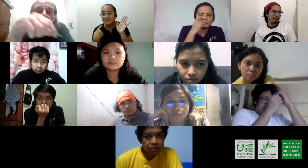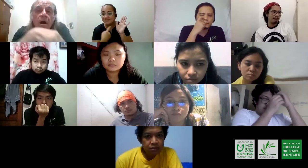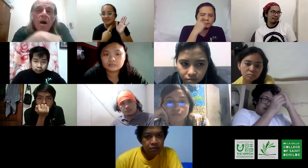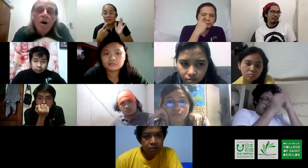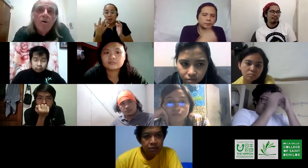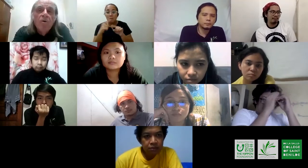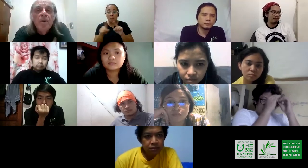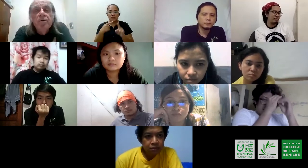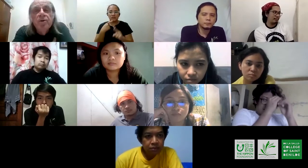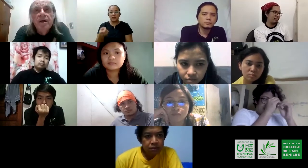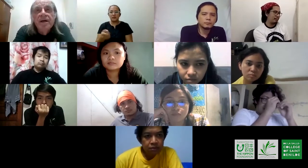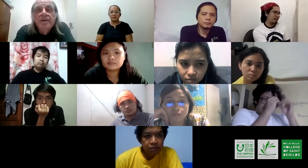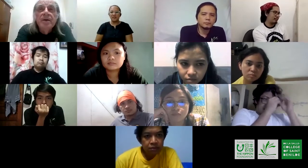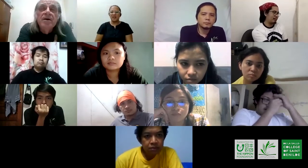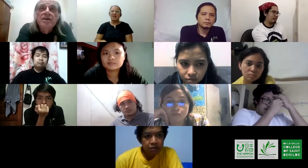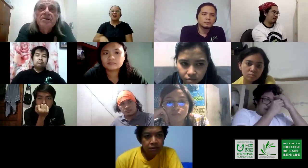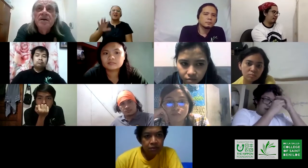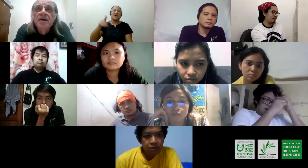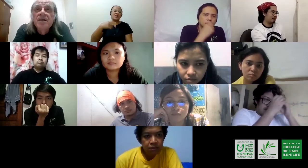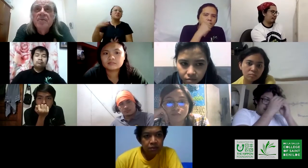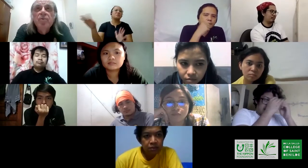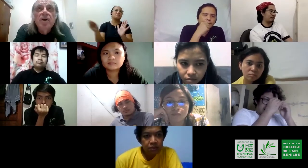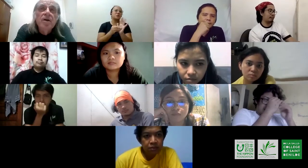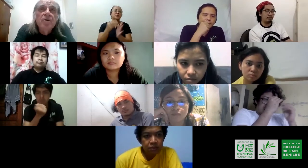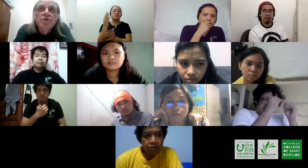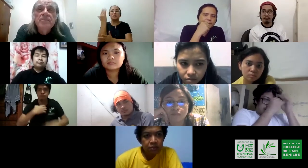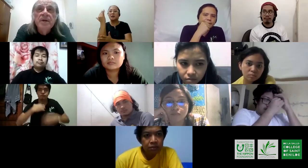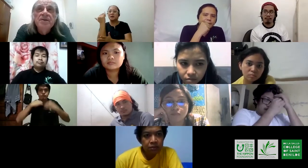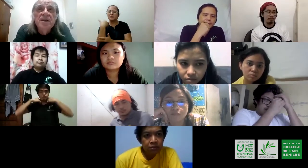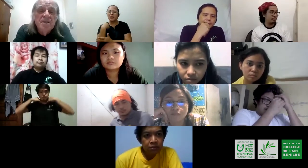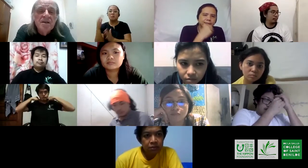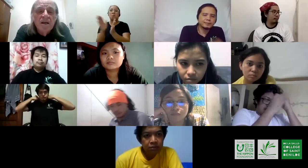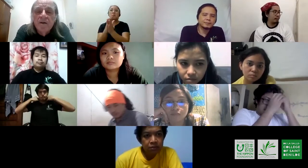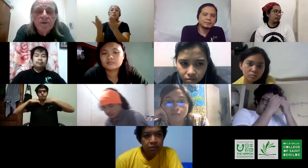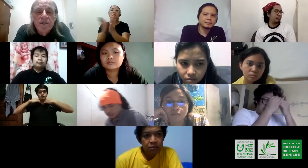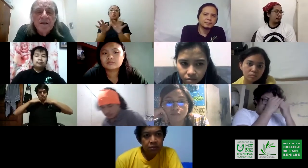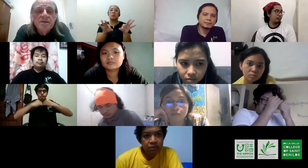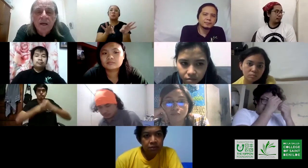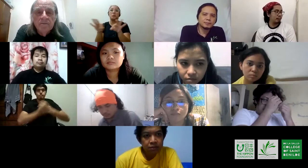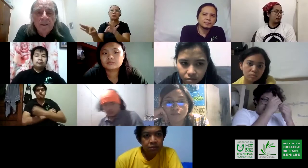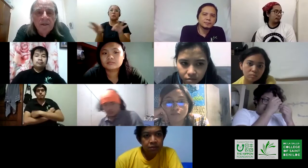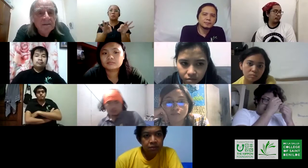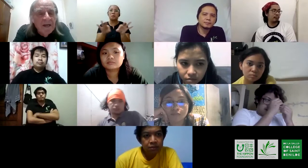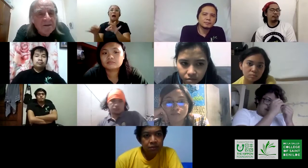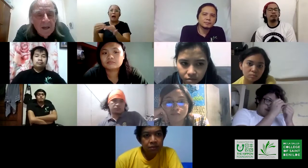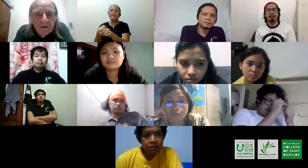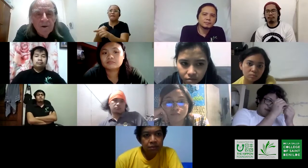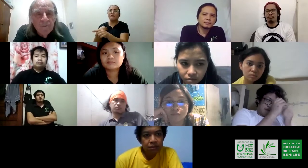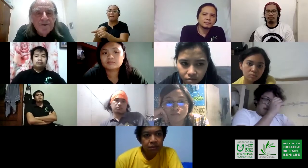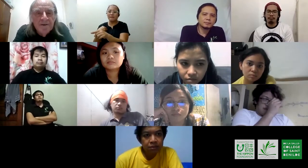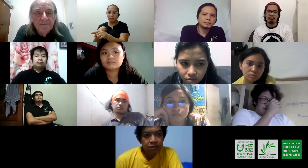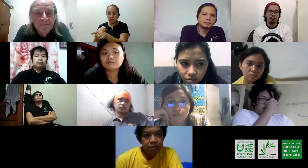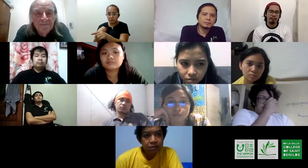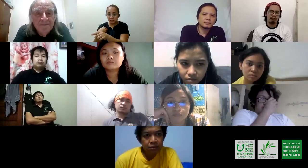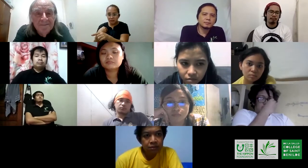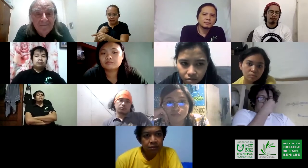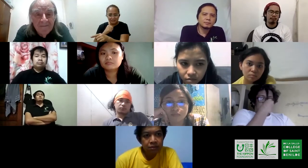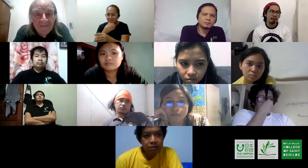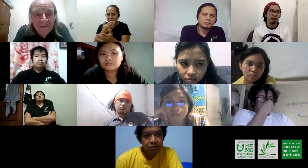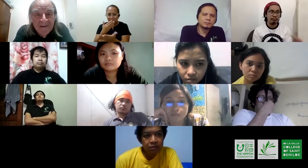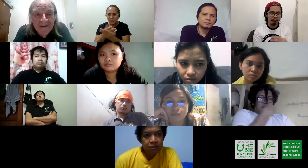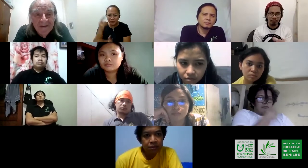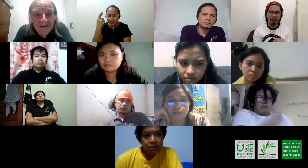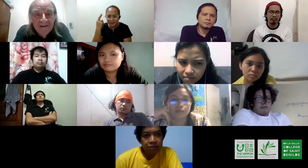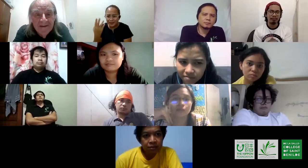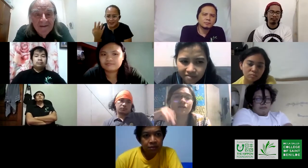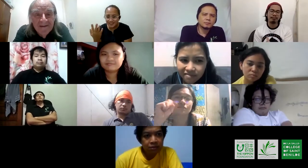say, oh, we put it in because the book in Ho Chi Minh City Sign Language has that, that's not a good reason,